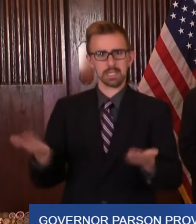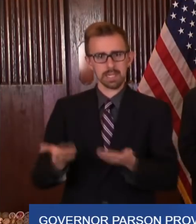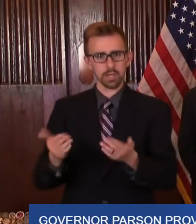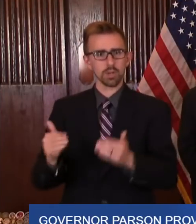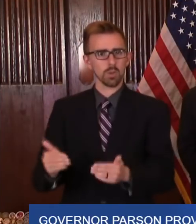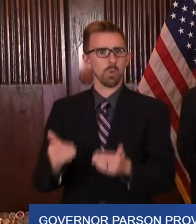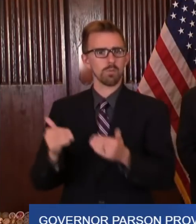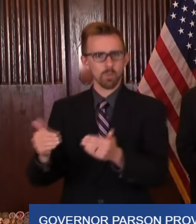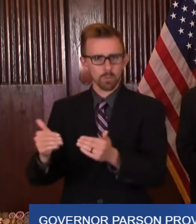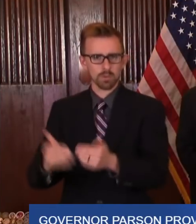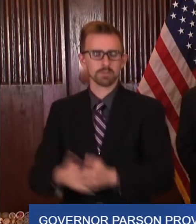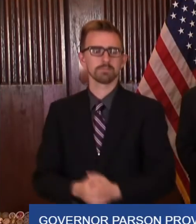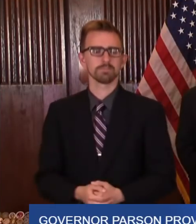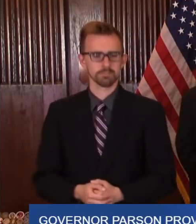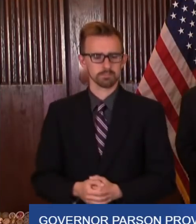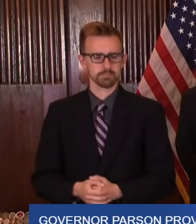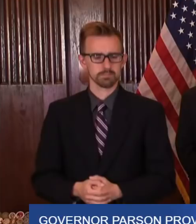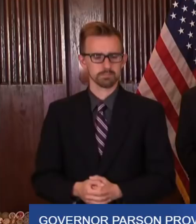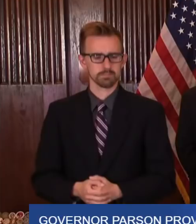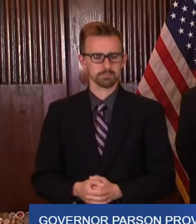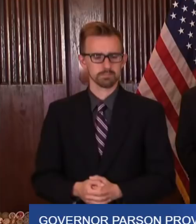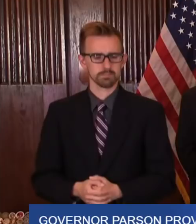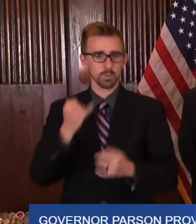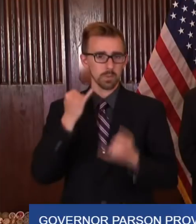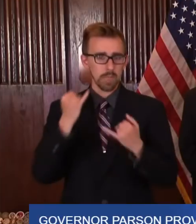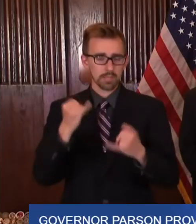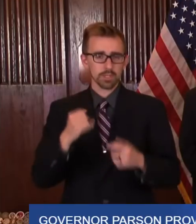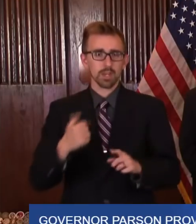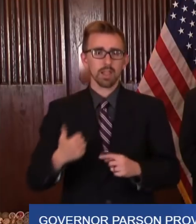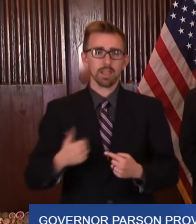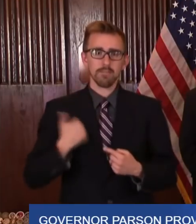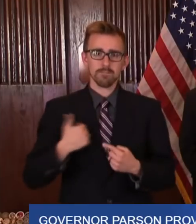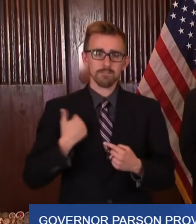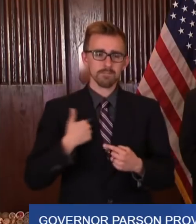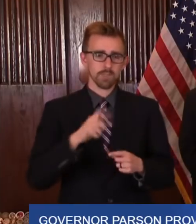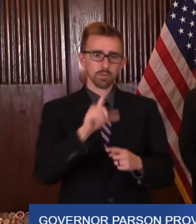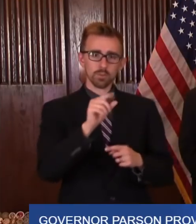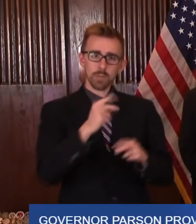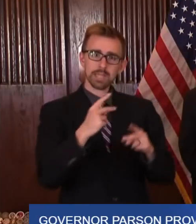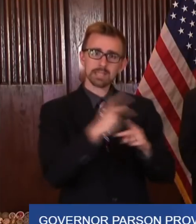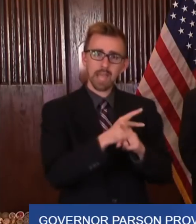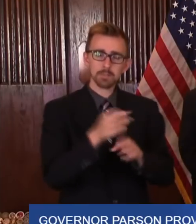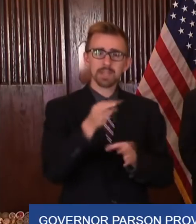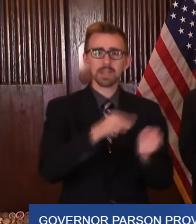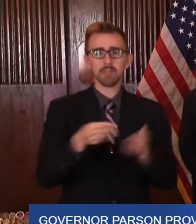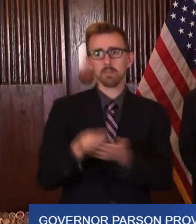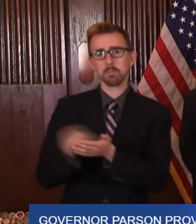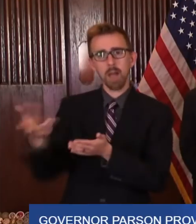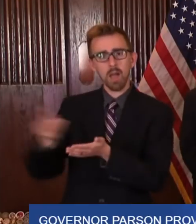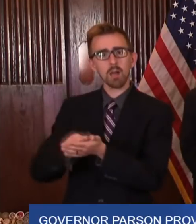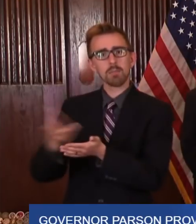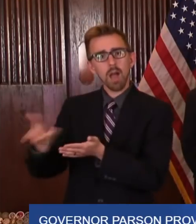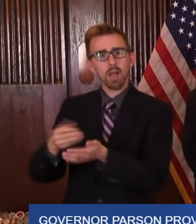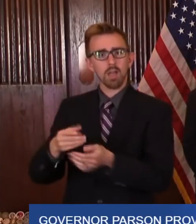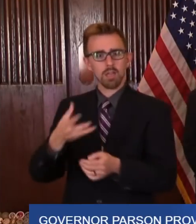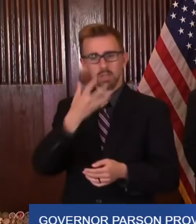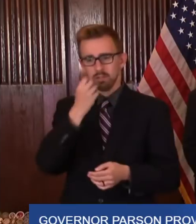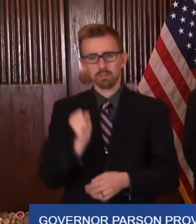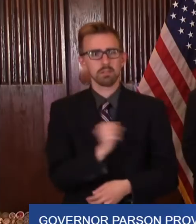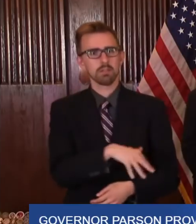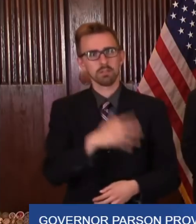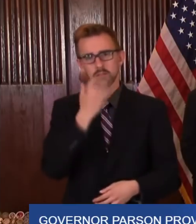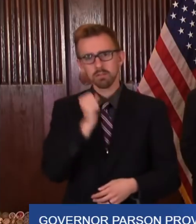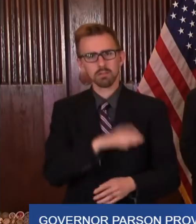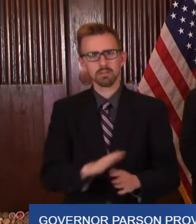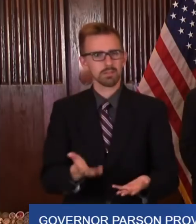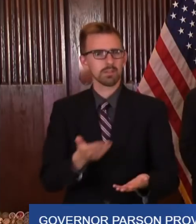going forward, because, as you can imagine, to extend the life 20 times as opposed to having to go out and buy it, is just a great example